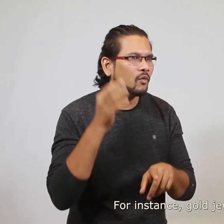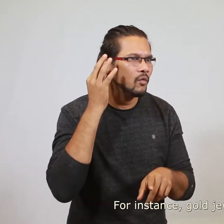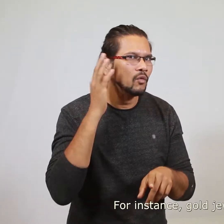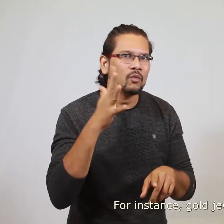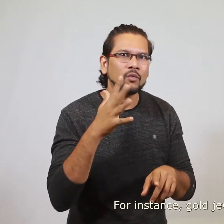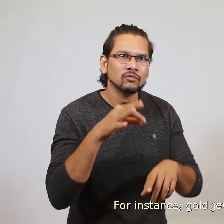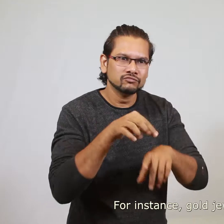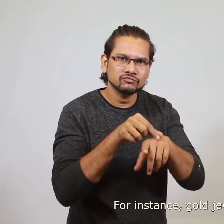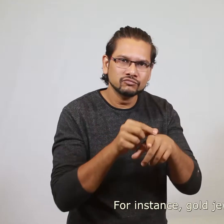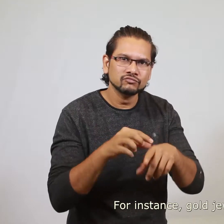instance, gold jewelry,